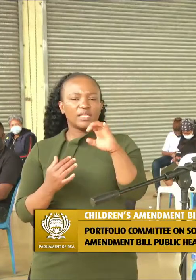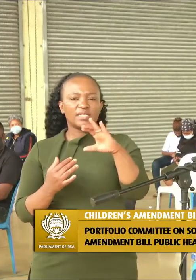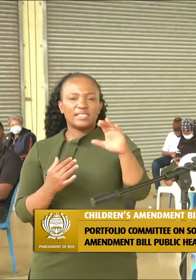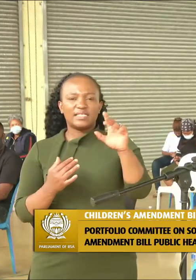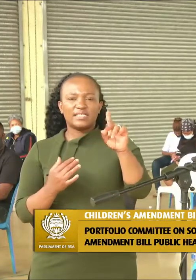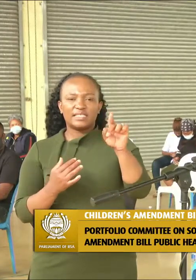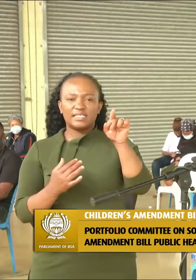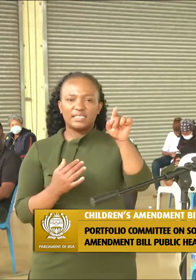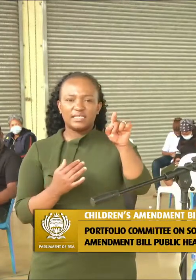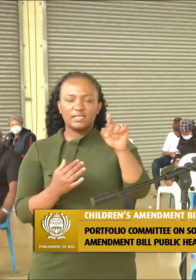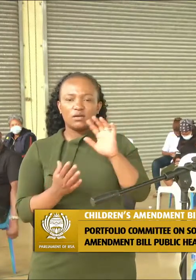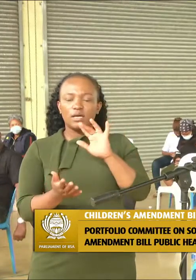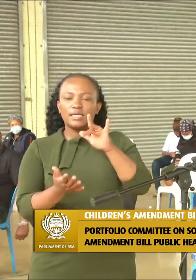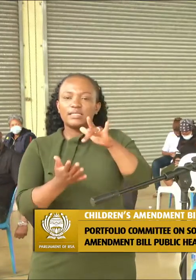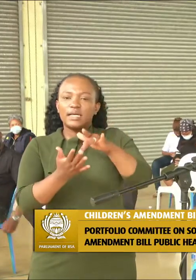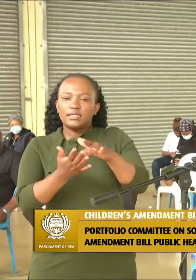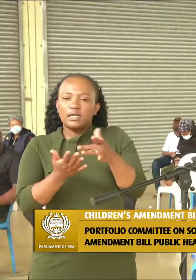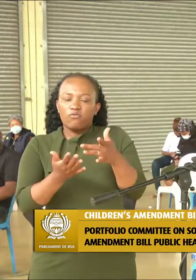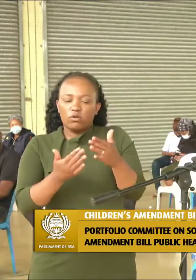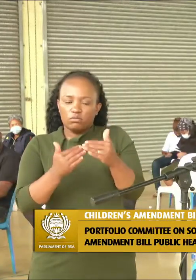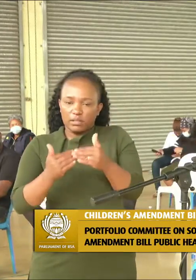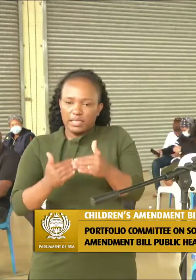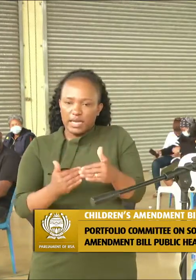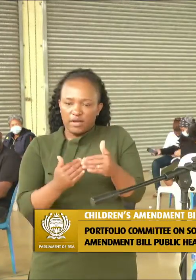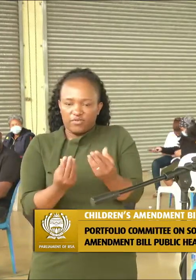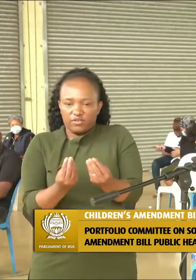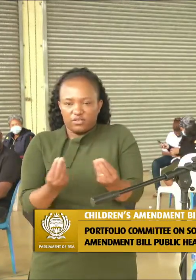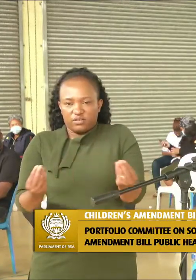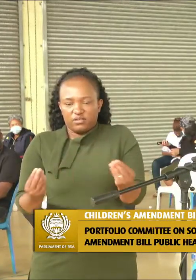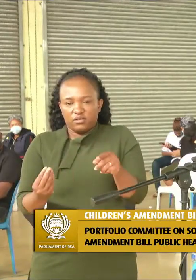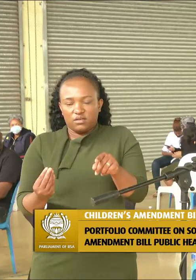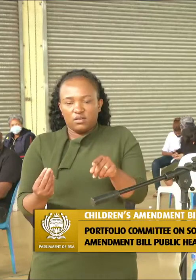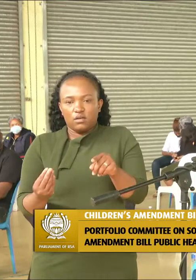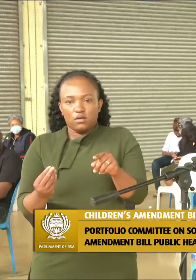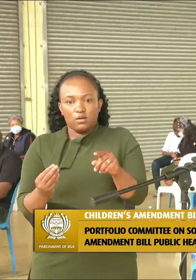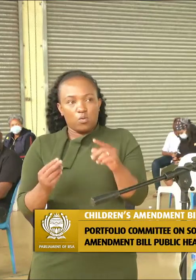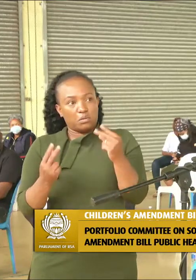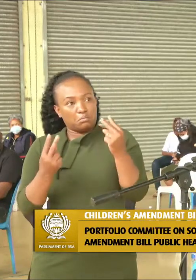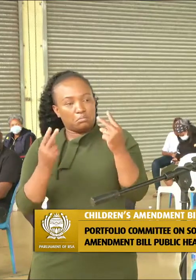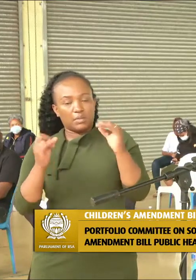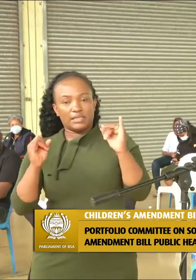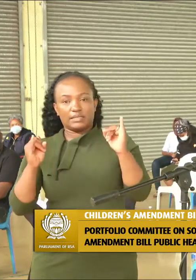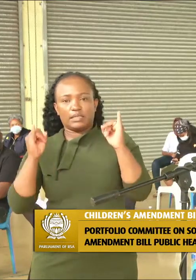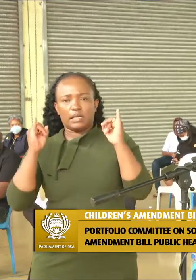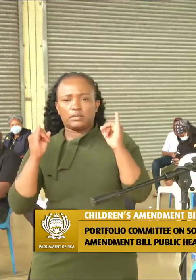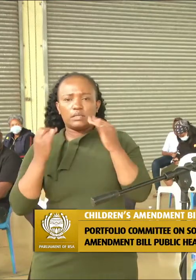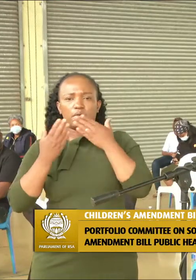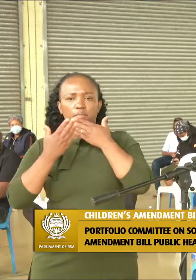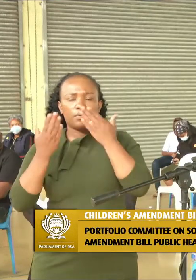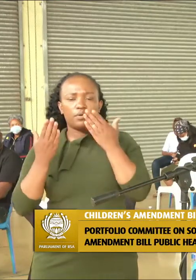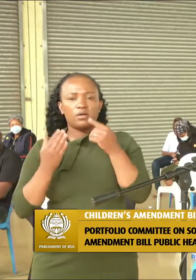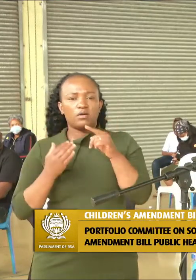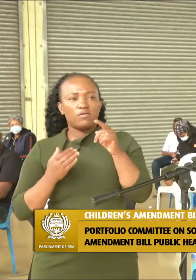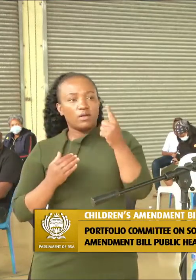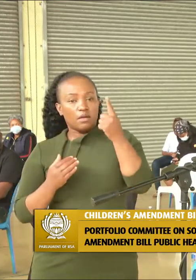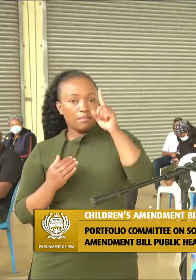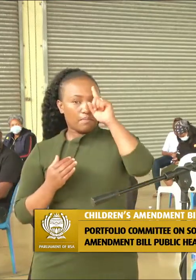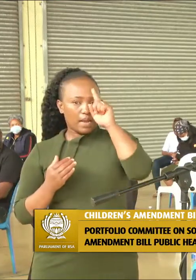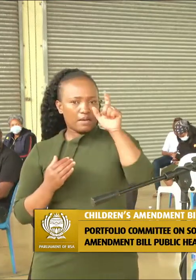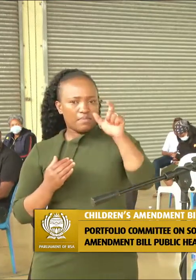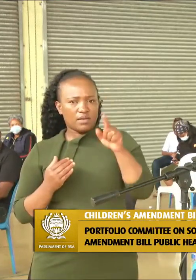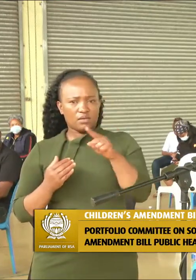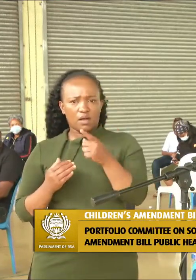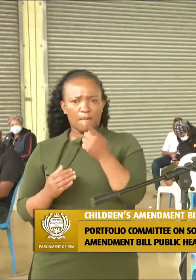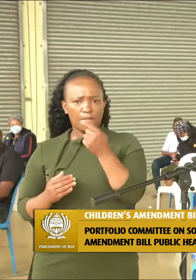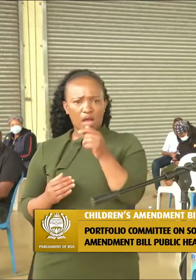centers or centers that work with children enza into enkulu ezi serious okukhokhwayo bese makuza umuntu omnyama kube ngazuthi inkulu le